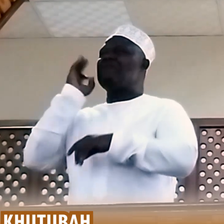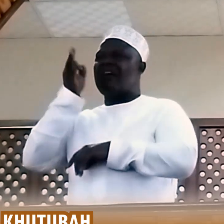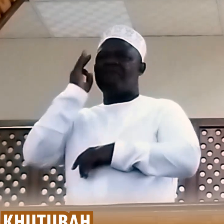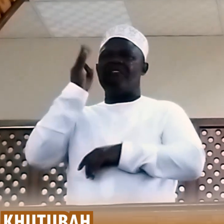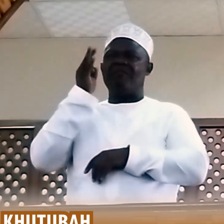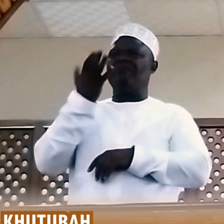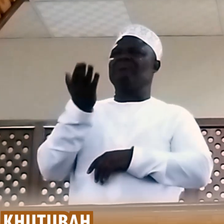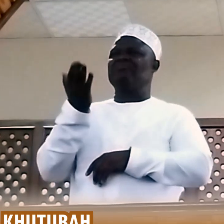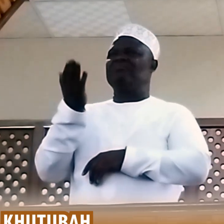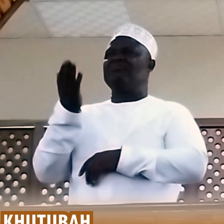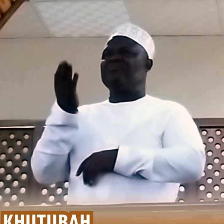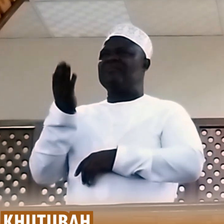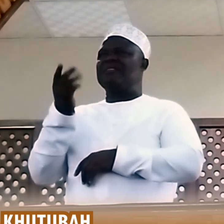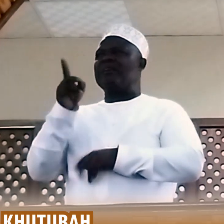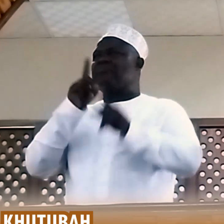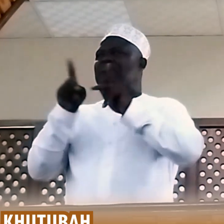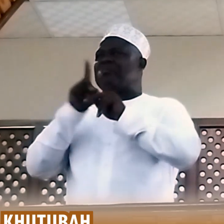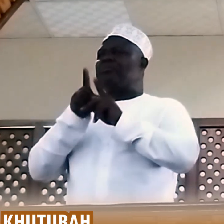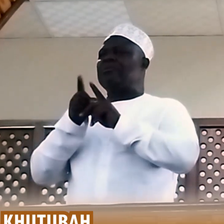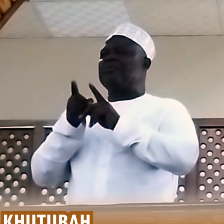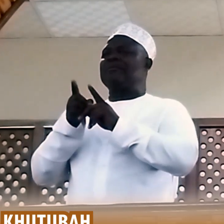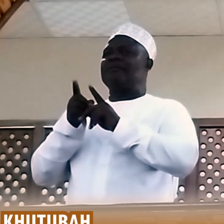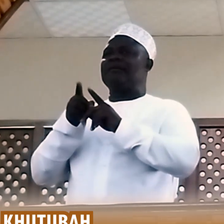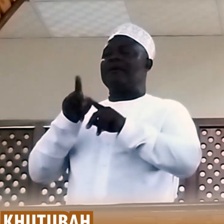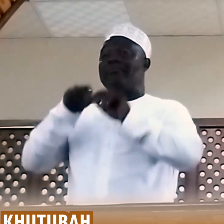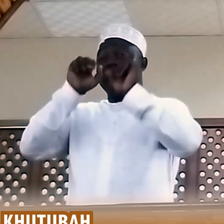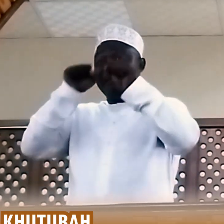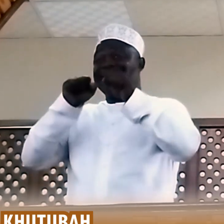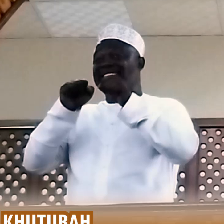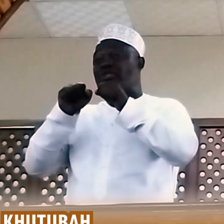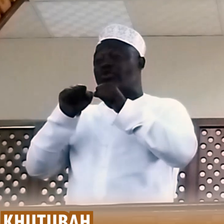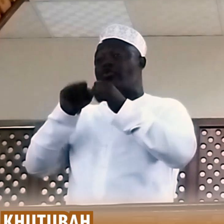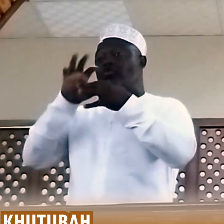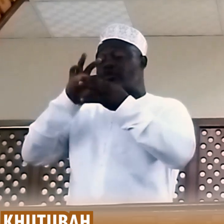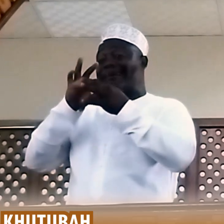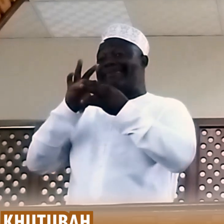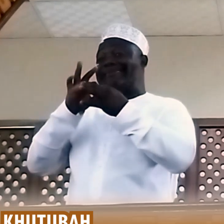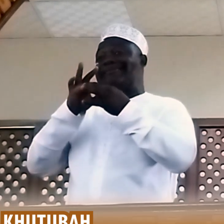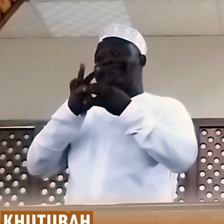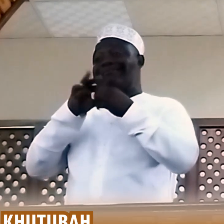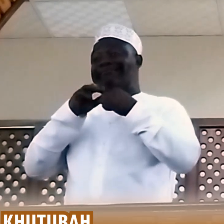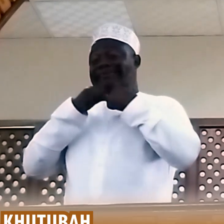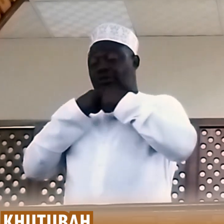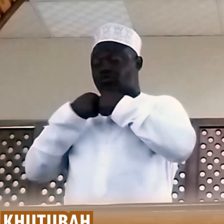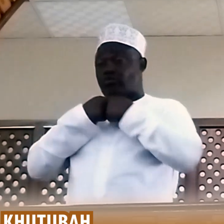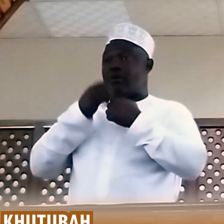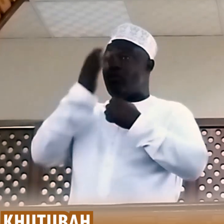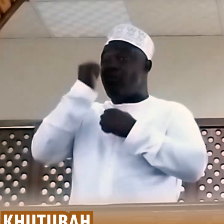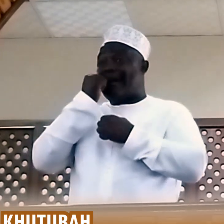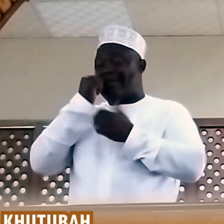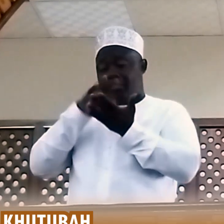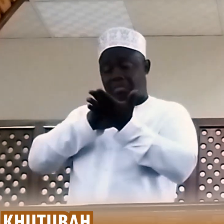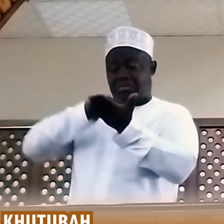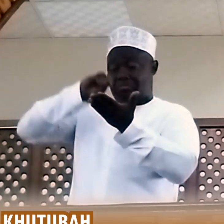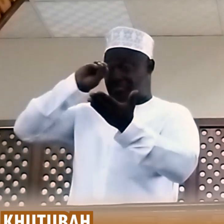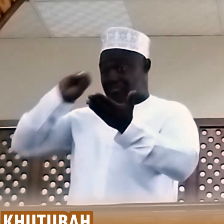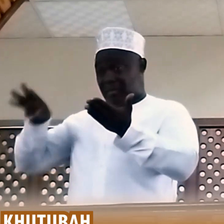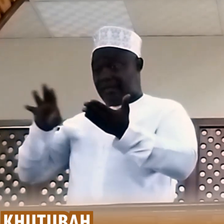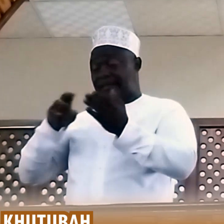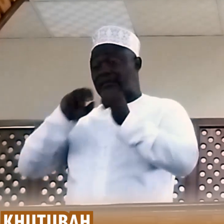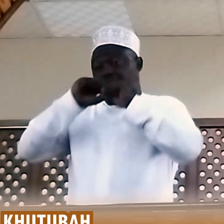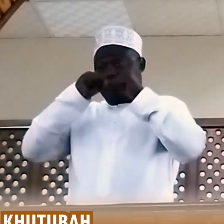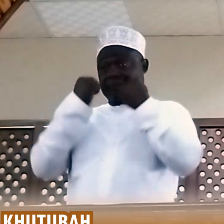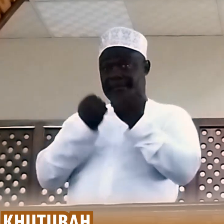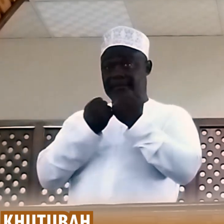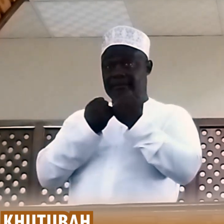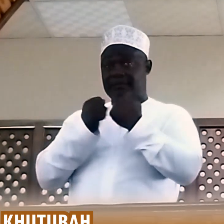preachers, and reformers must join the right struggle to wipe it out of the